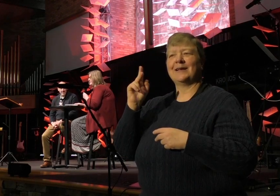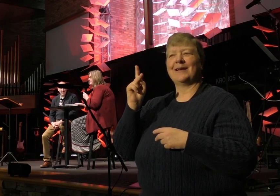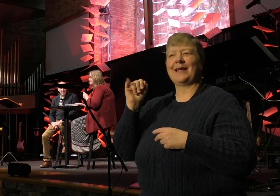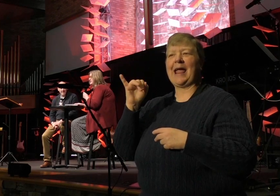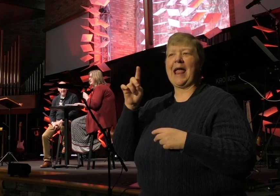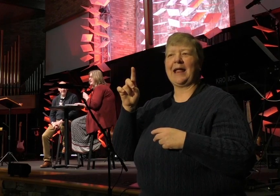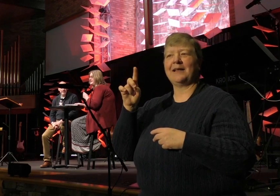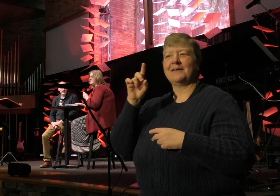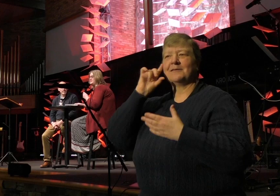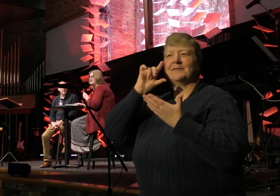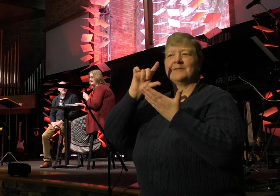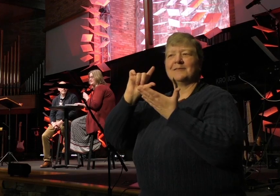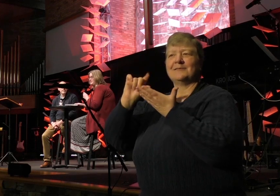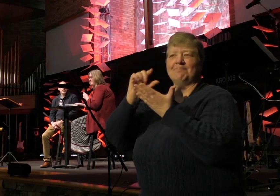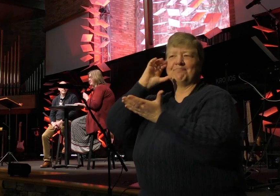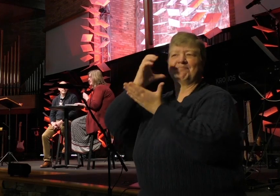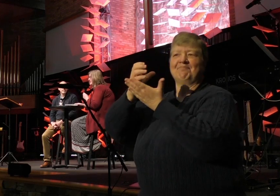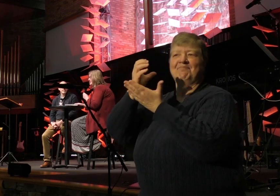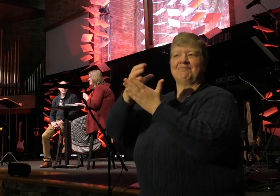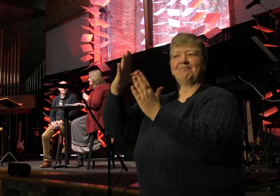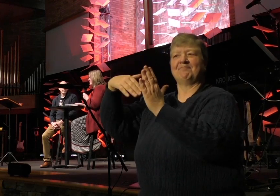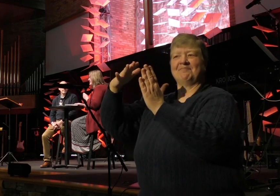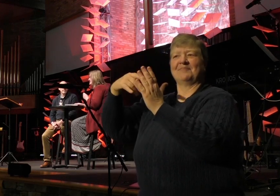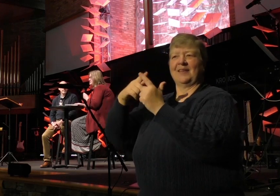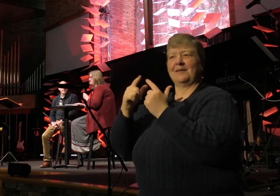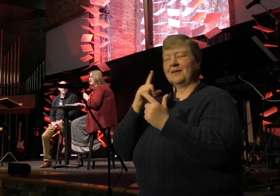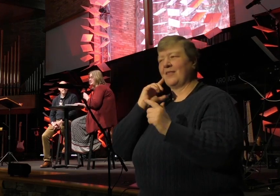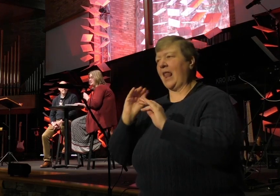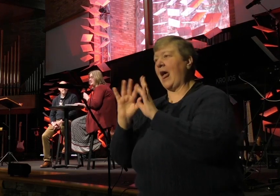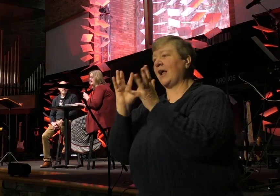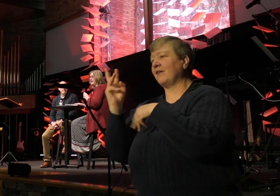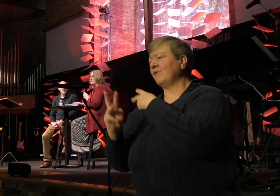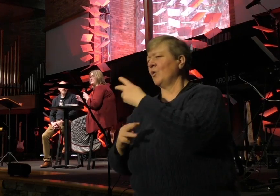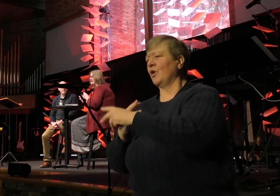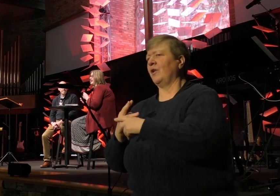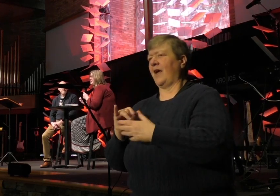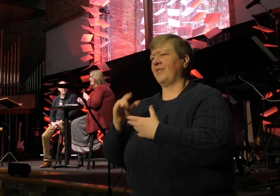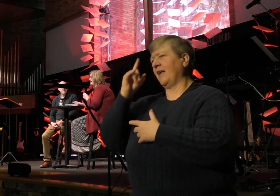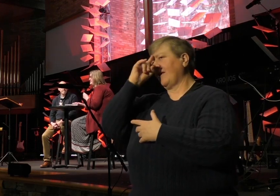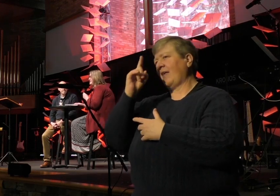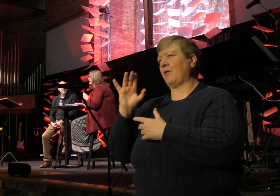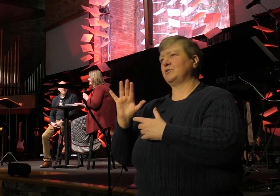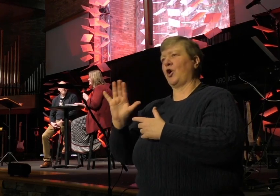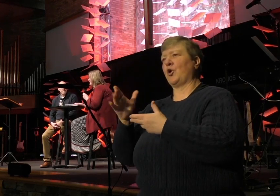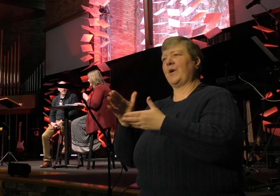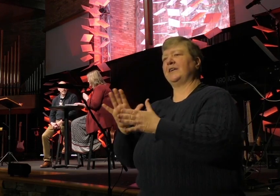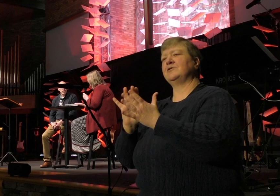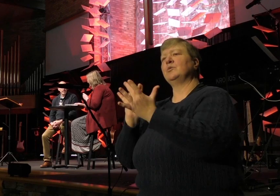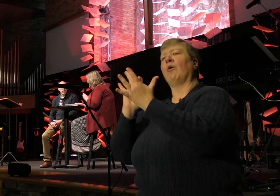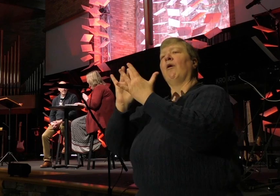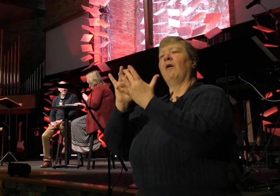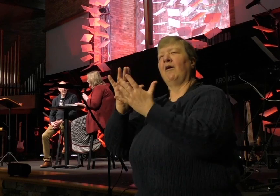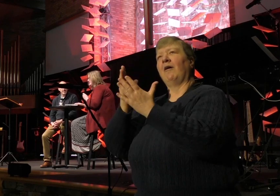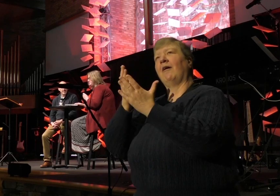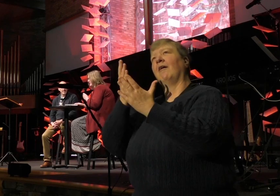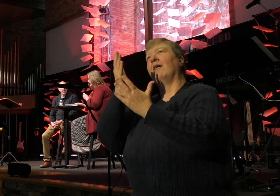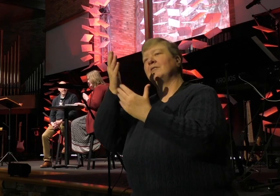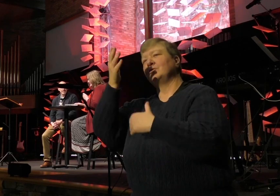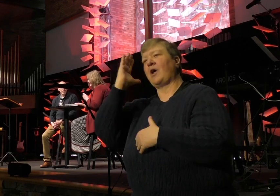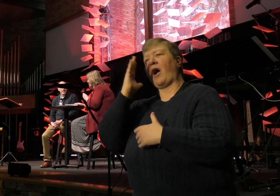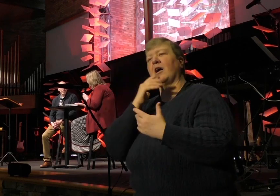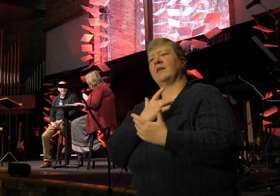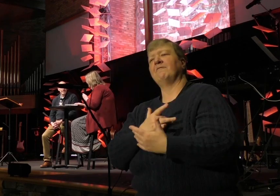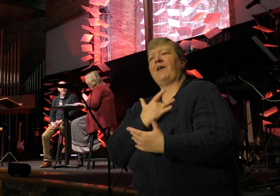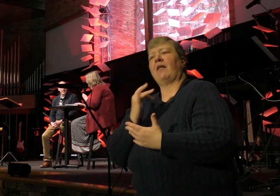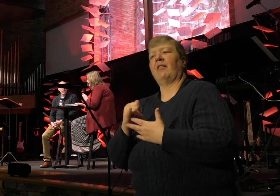And, I think those things played a part in her trying to reach out to God and have a feeling of God with her. And they always brought